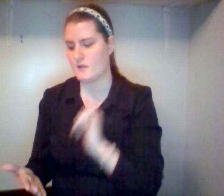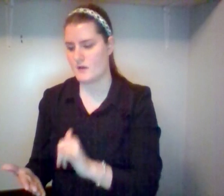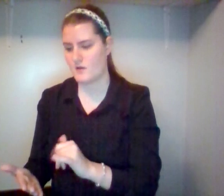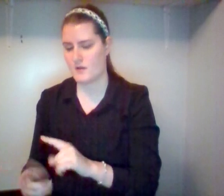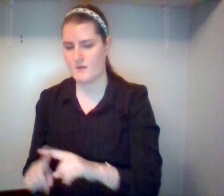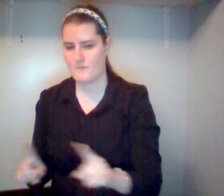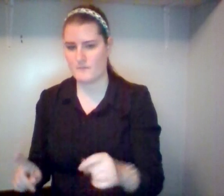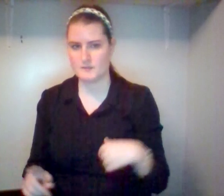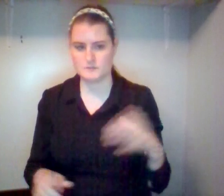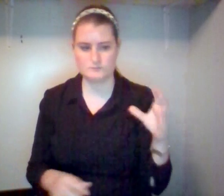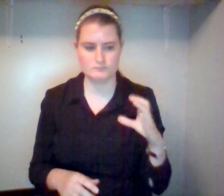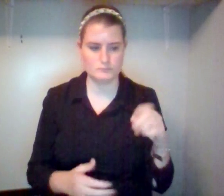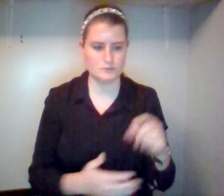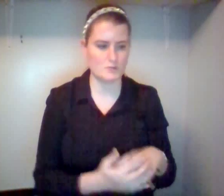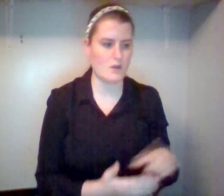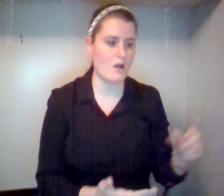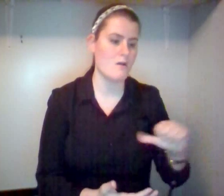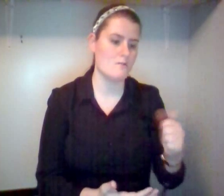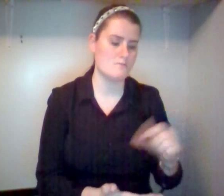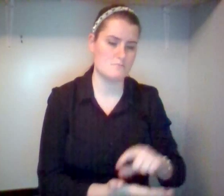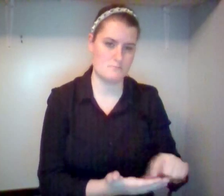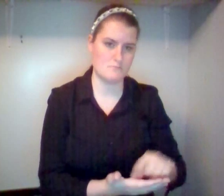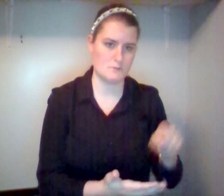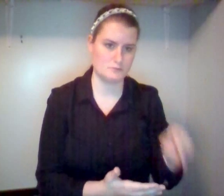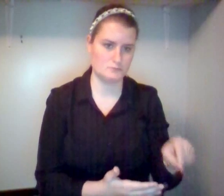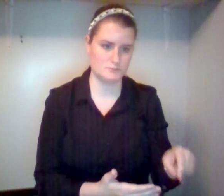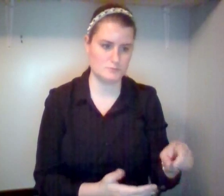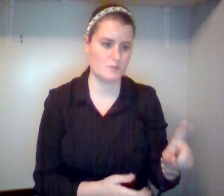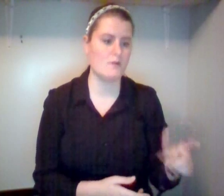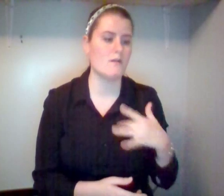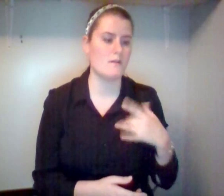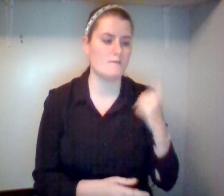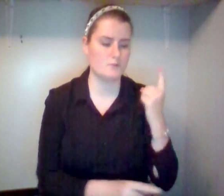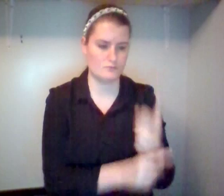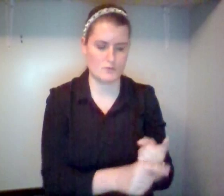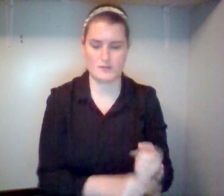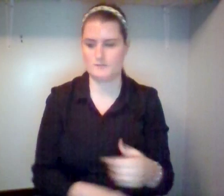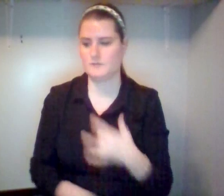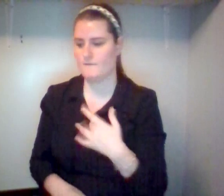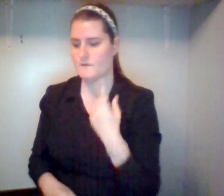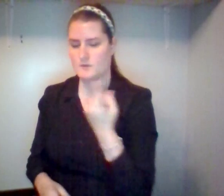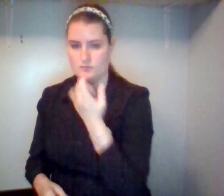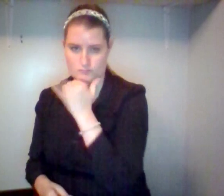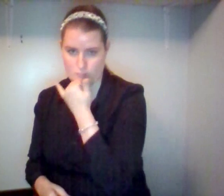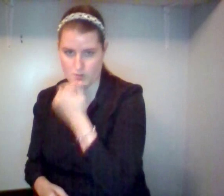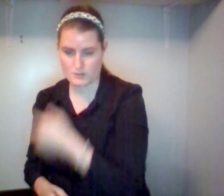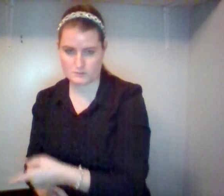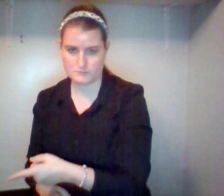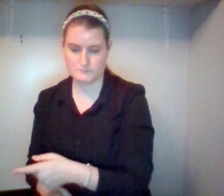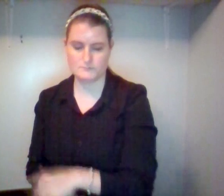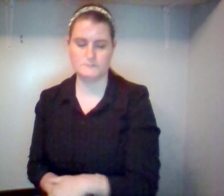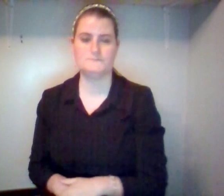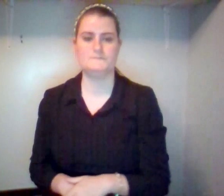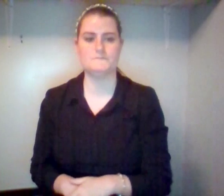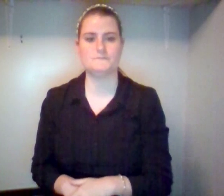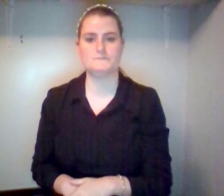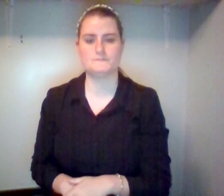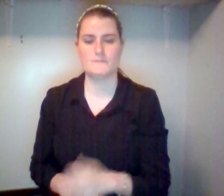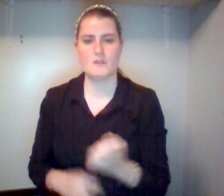very helpful to get the intellectual support underneath the emotional experience, so